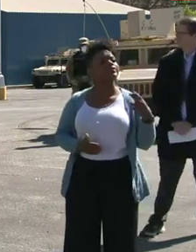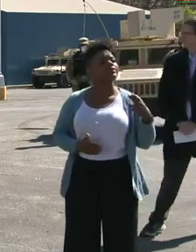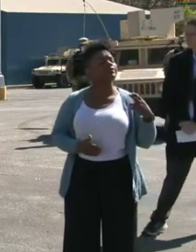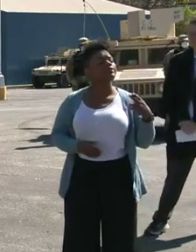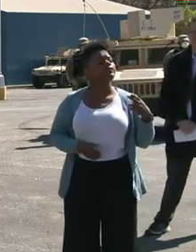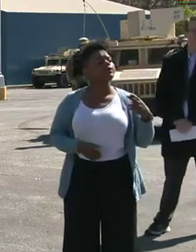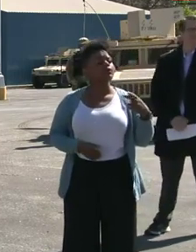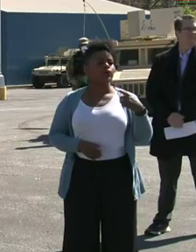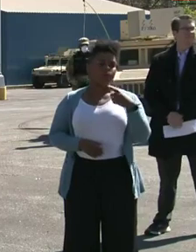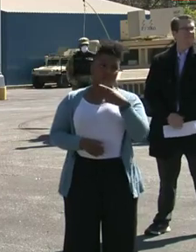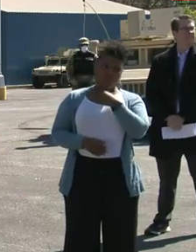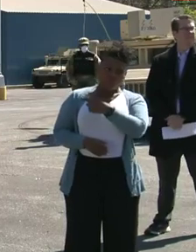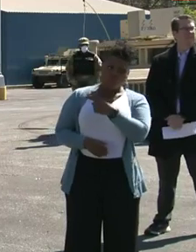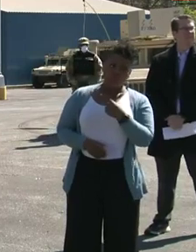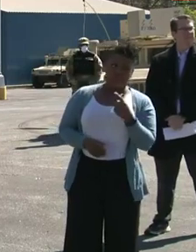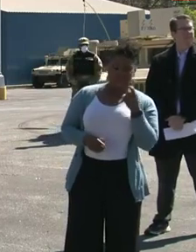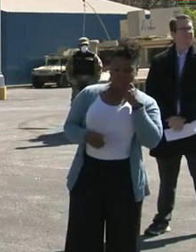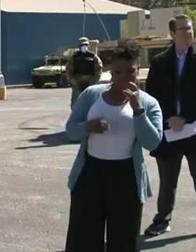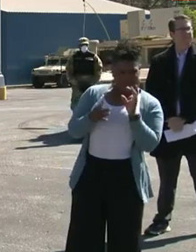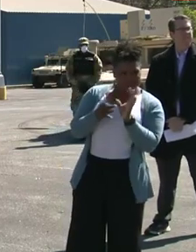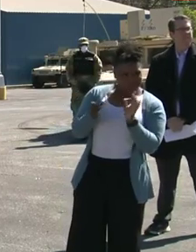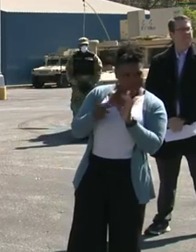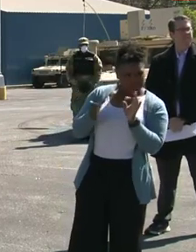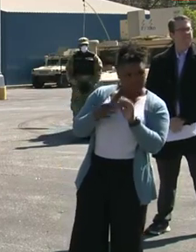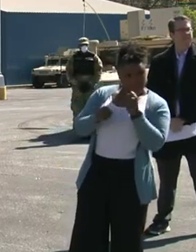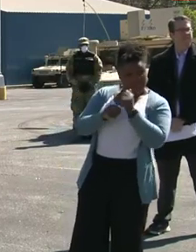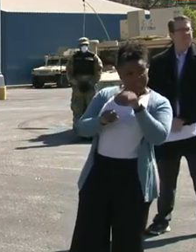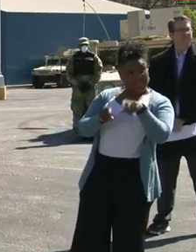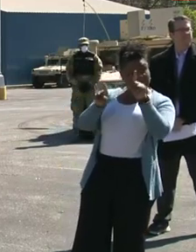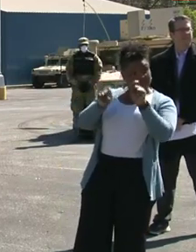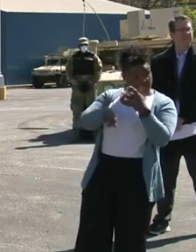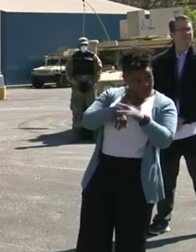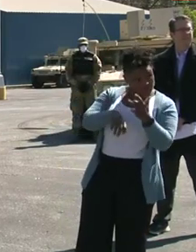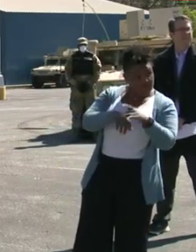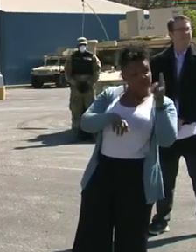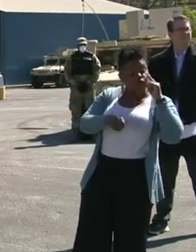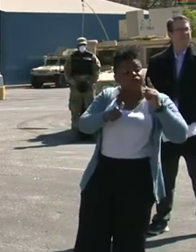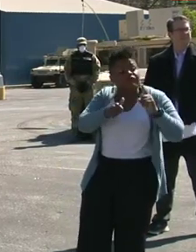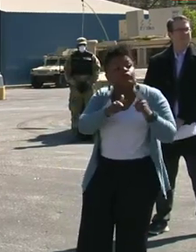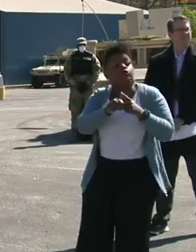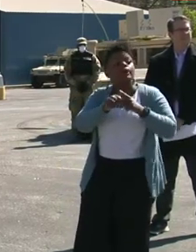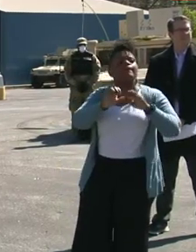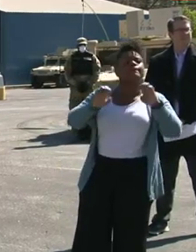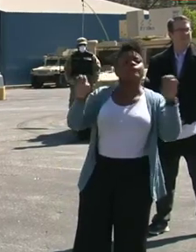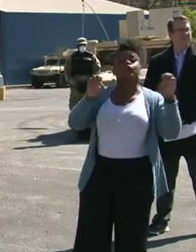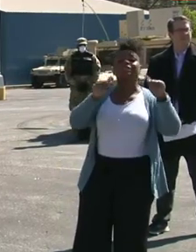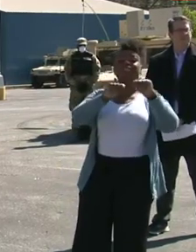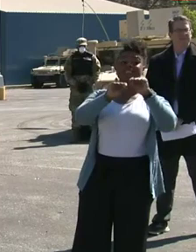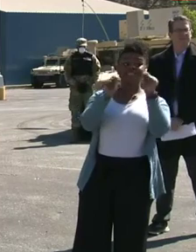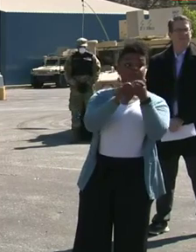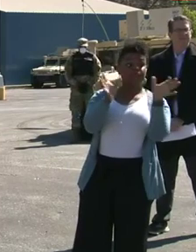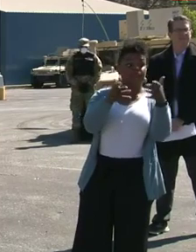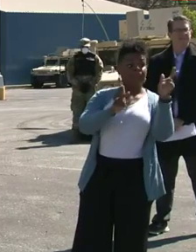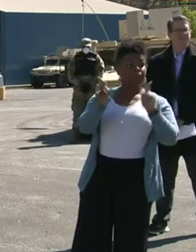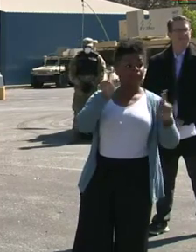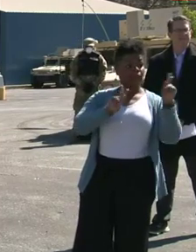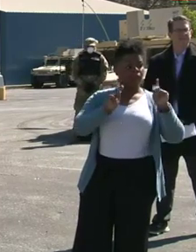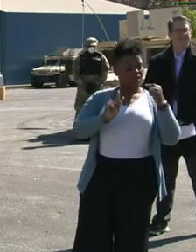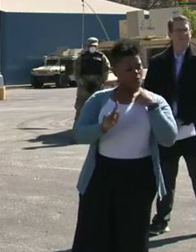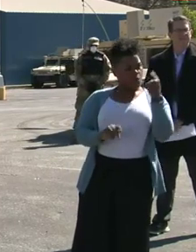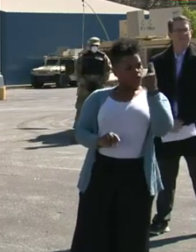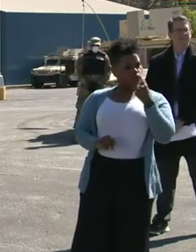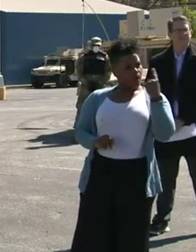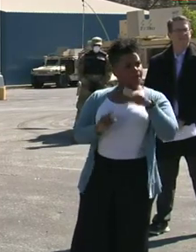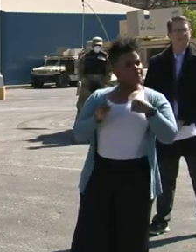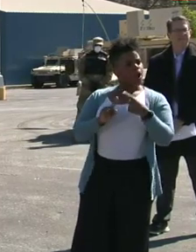the tests available first to first responders who are exhibiting symptoms, and I'm wondering about the Department of Forensic